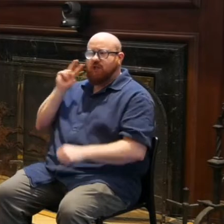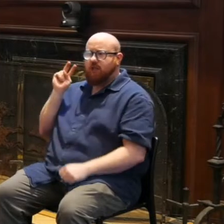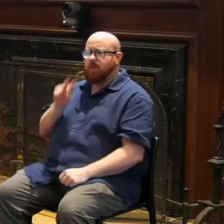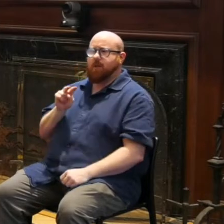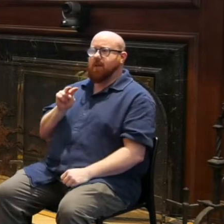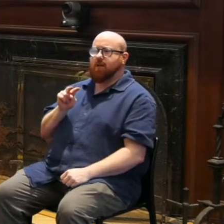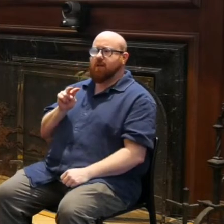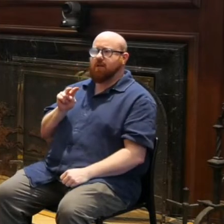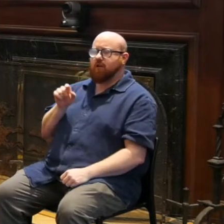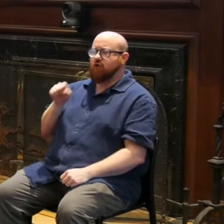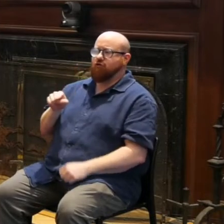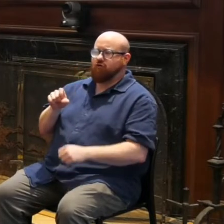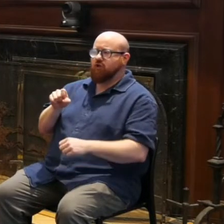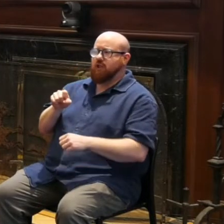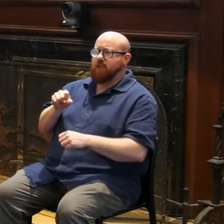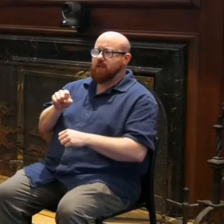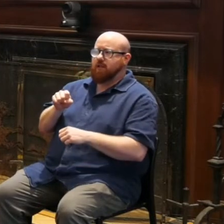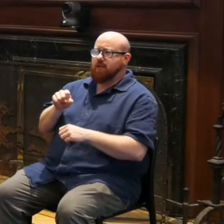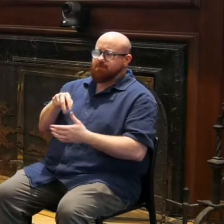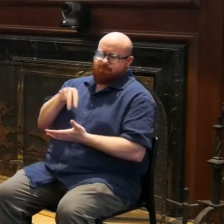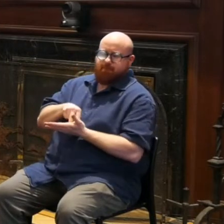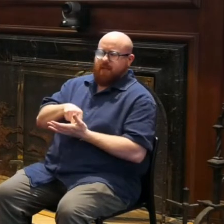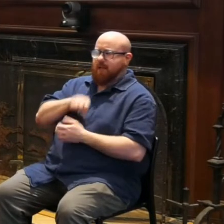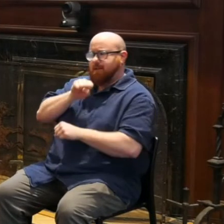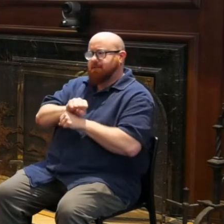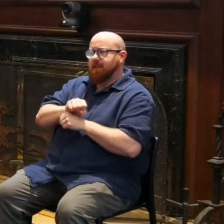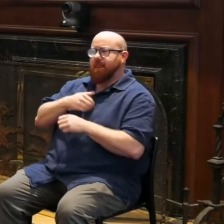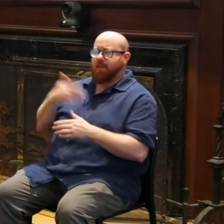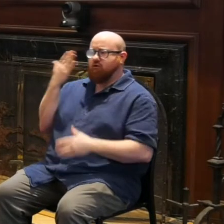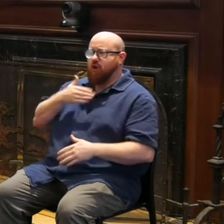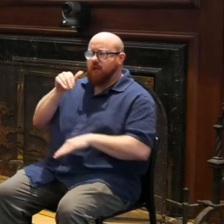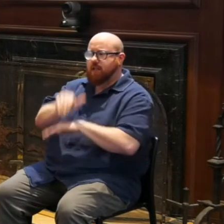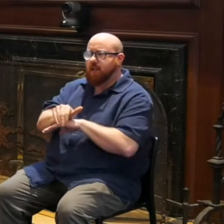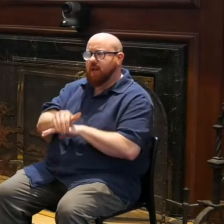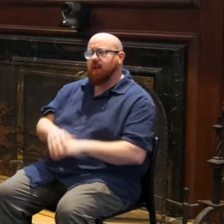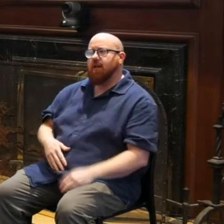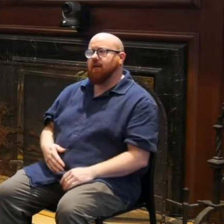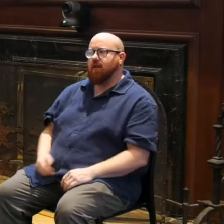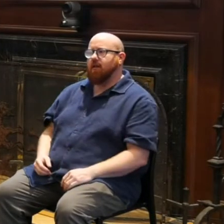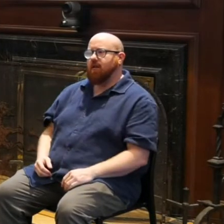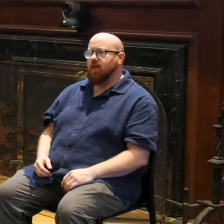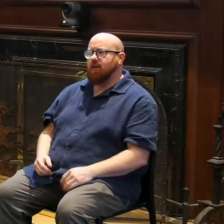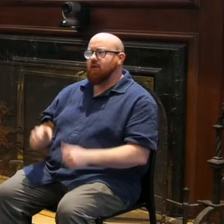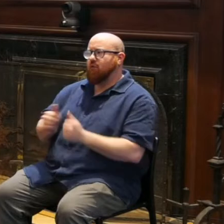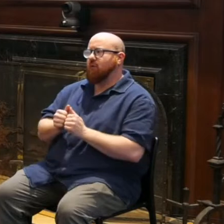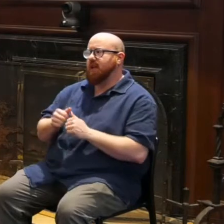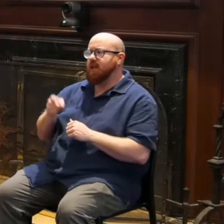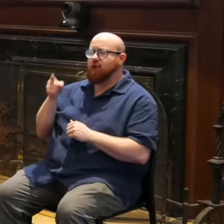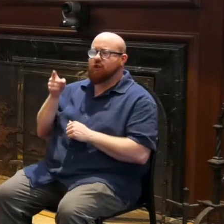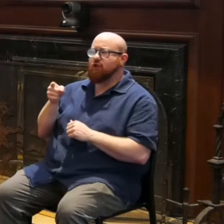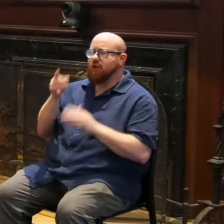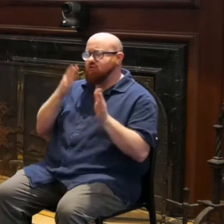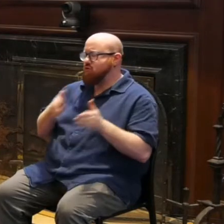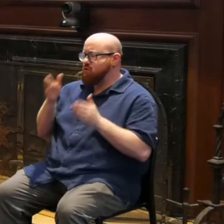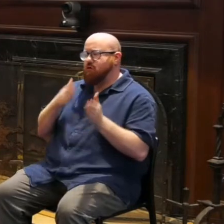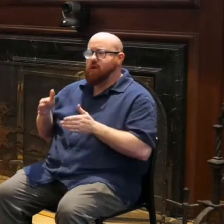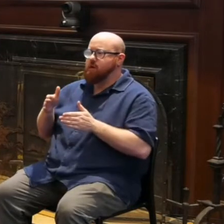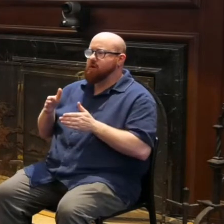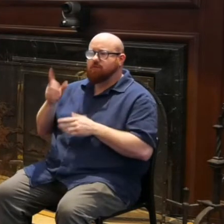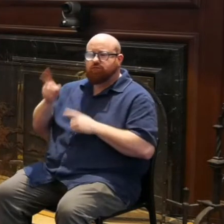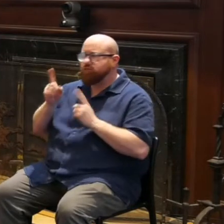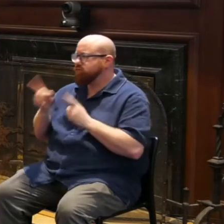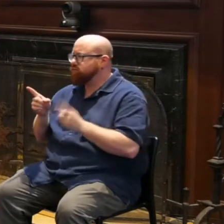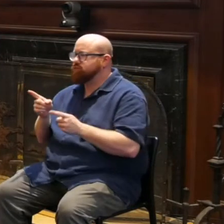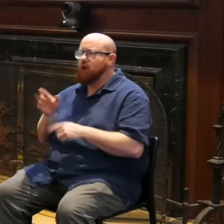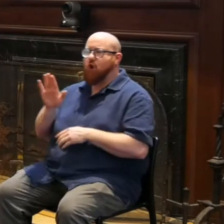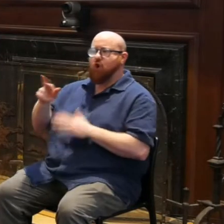in the darkest night. With order she reigns, chaos defied. Her